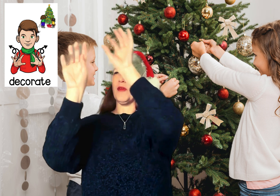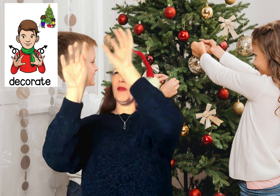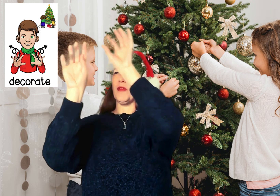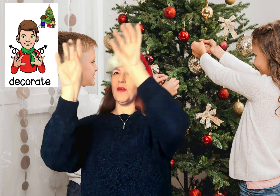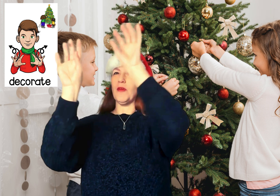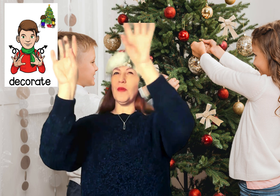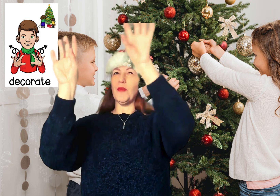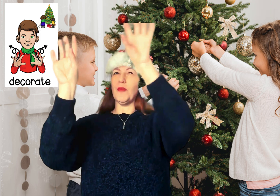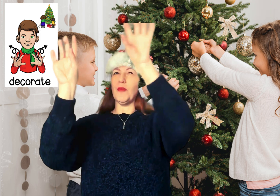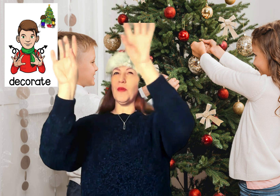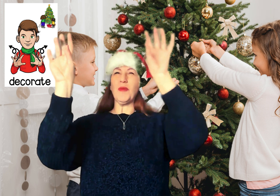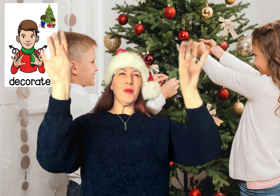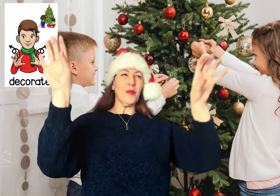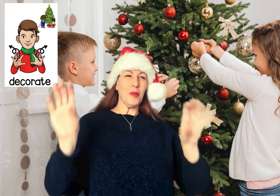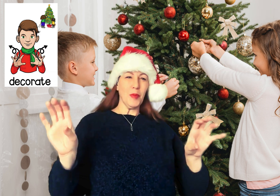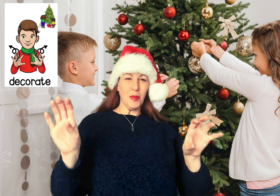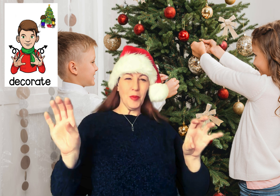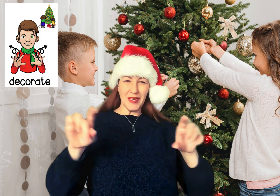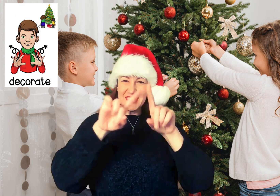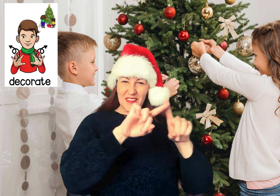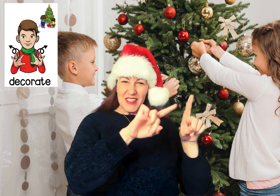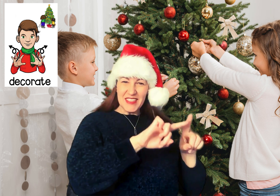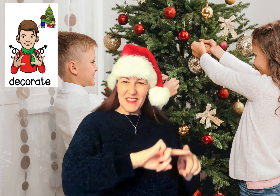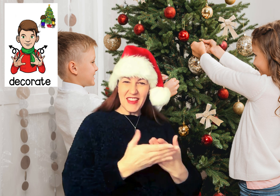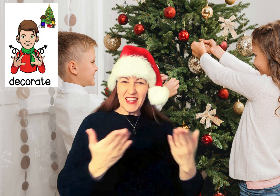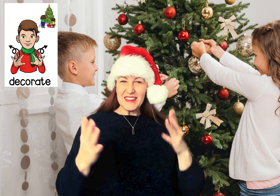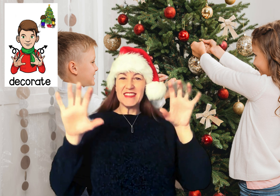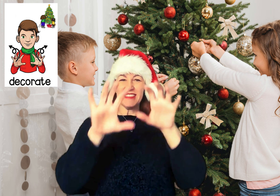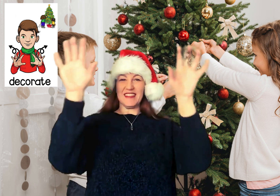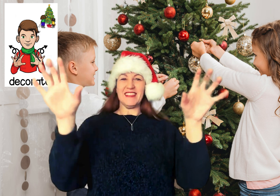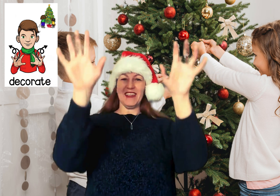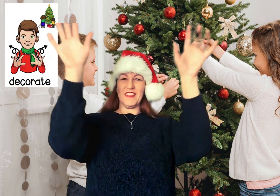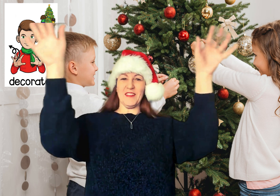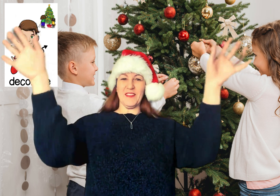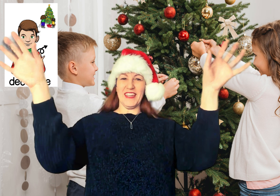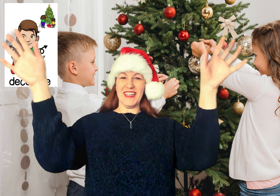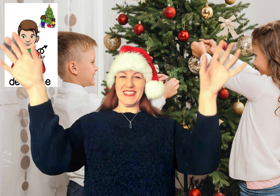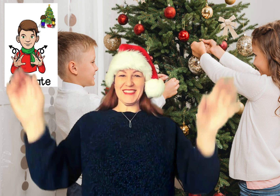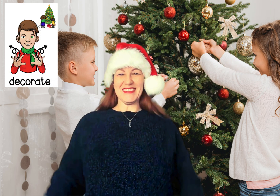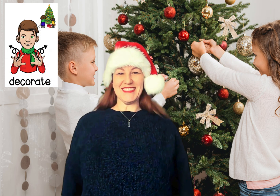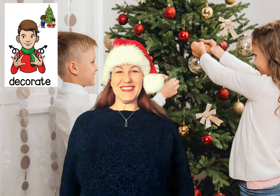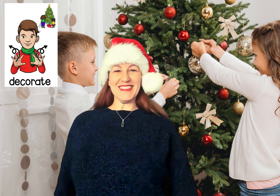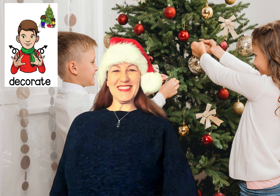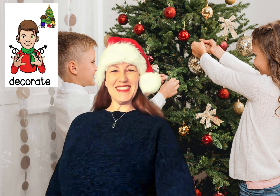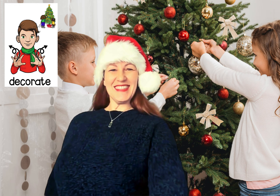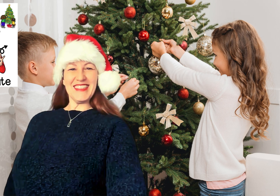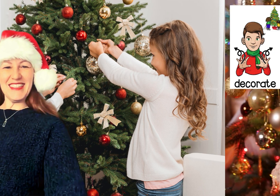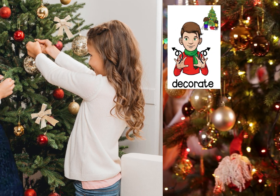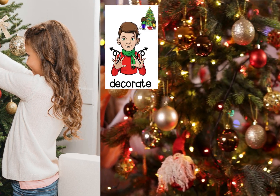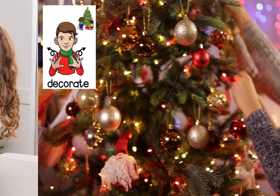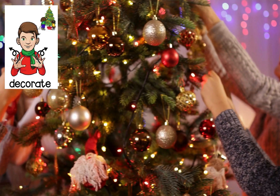or different decorations that you place around. Decorate.